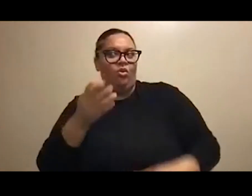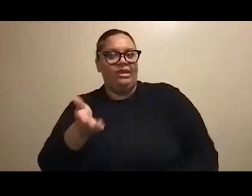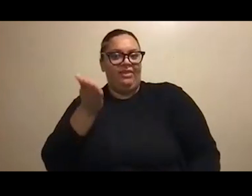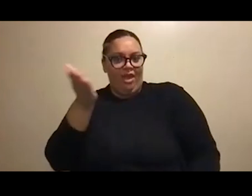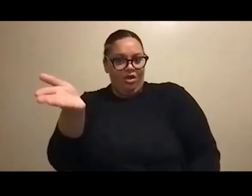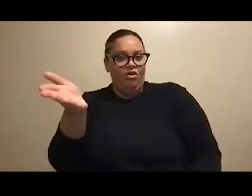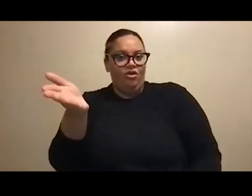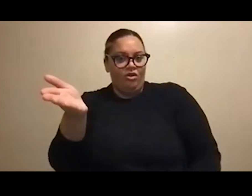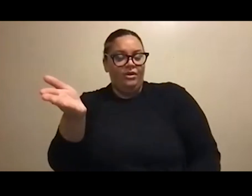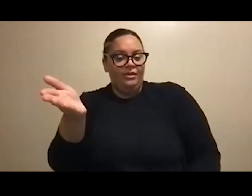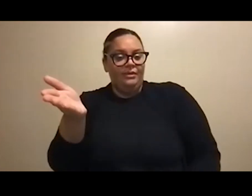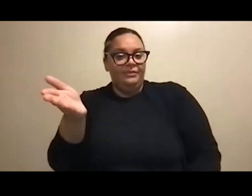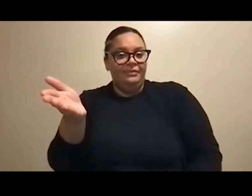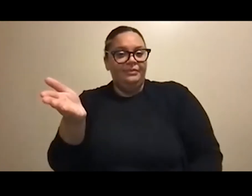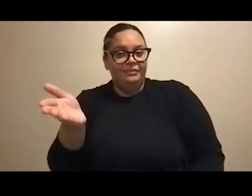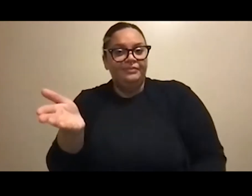of my favorite